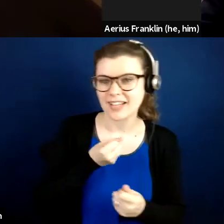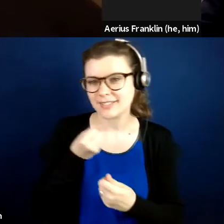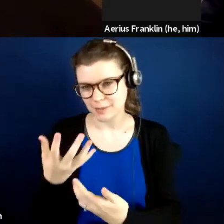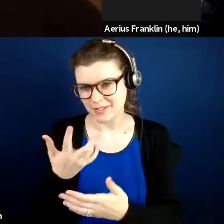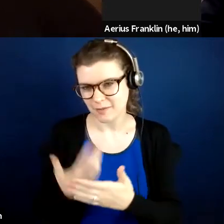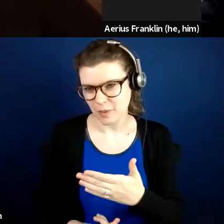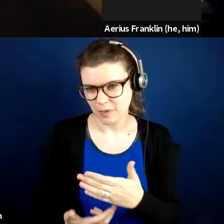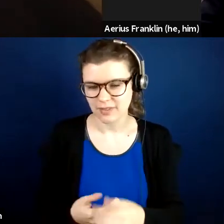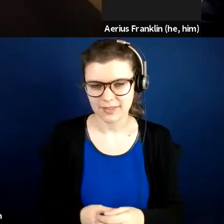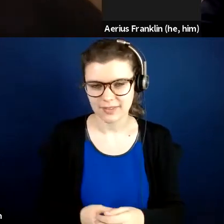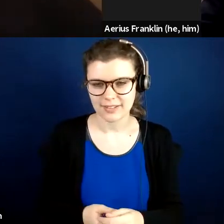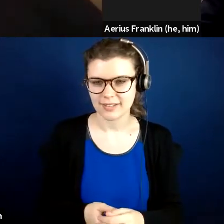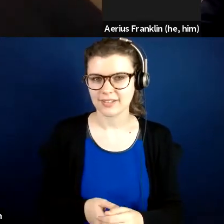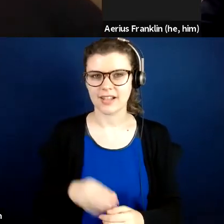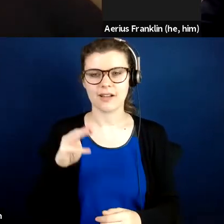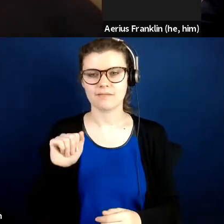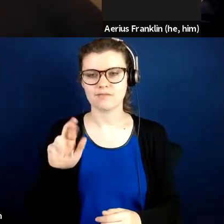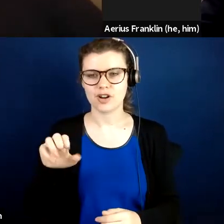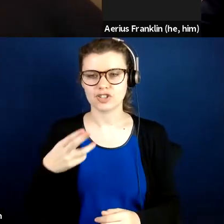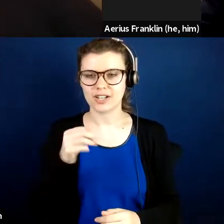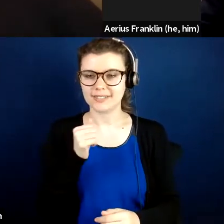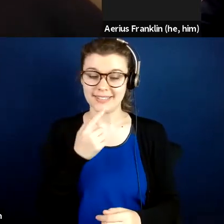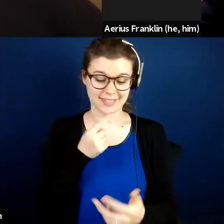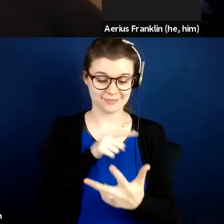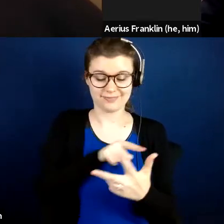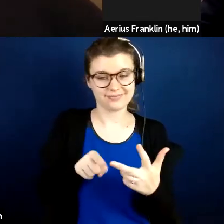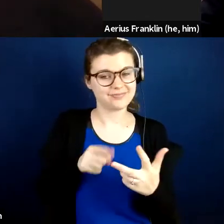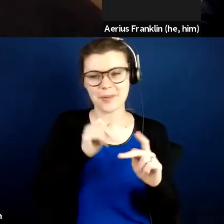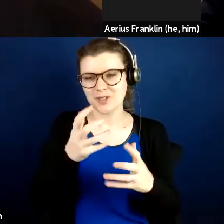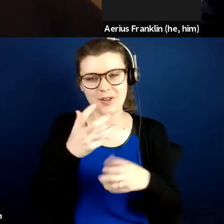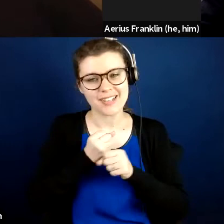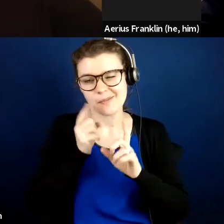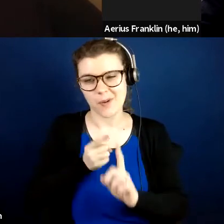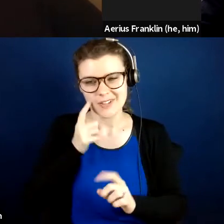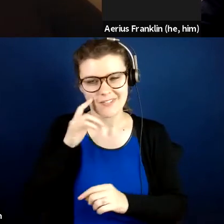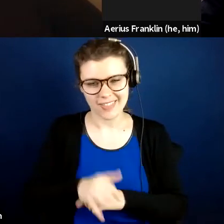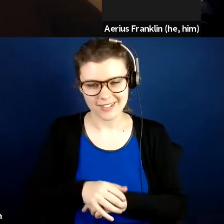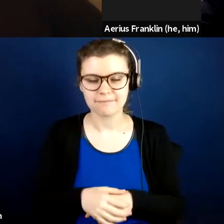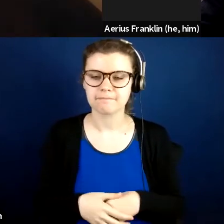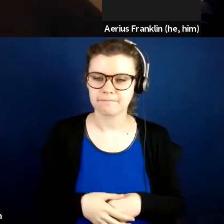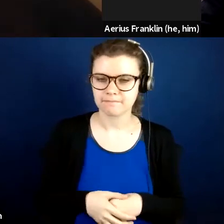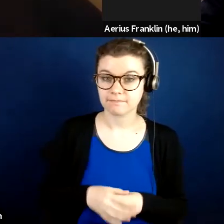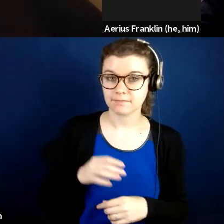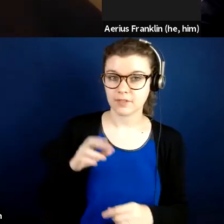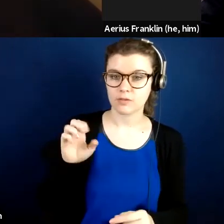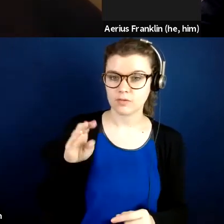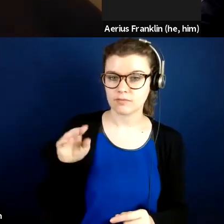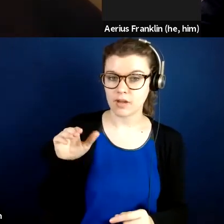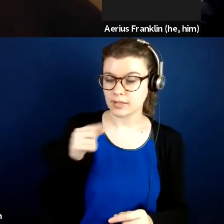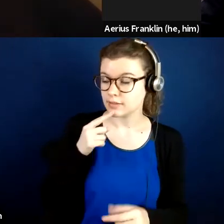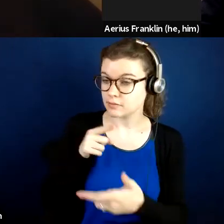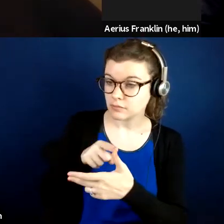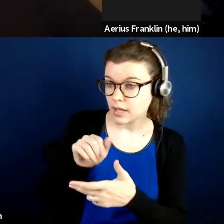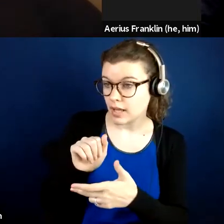points for our guests. Unfortunately. So I'm just going to say, Arius, you pick the